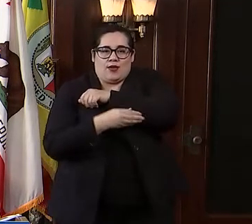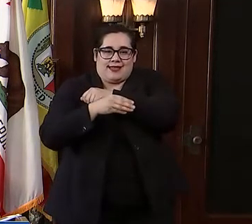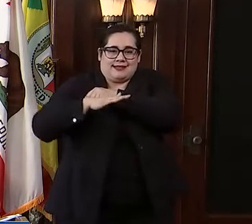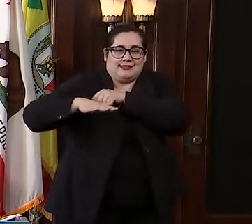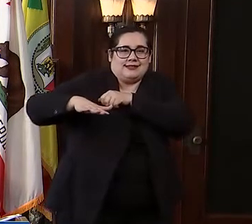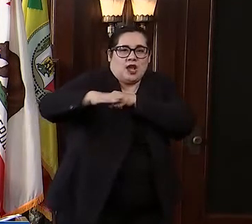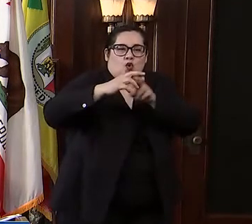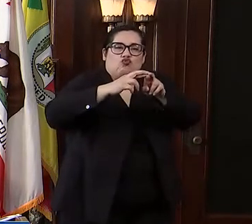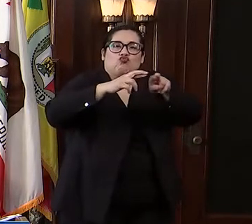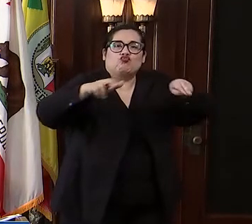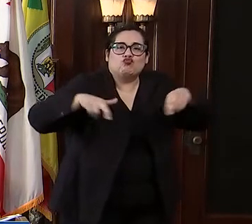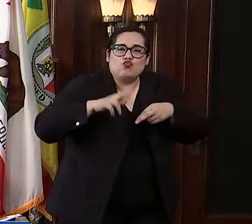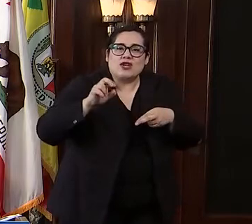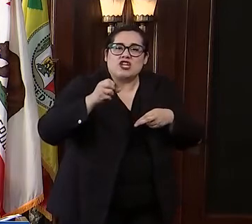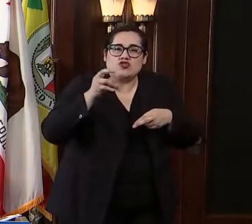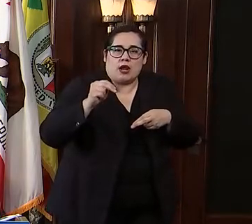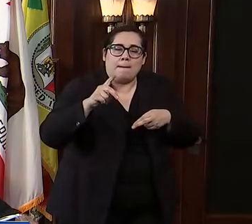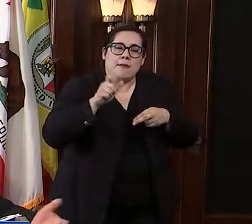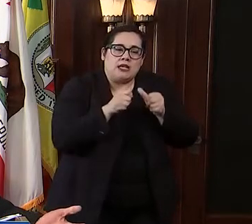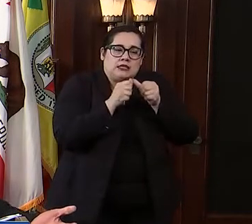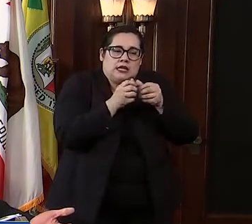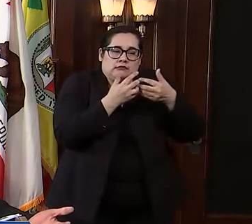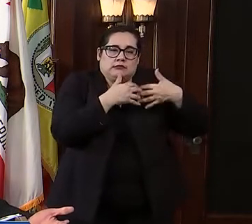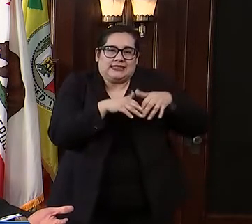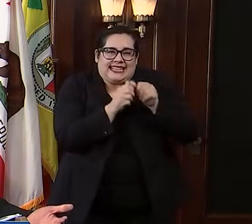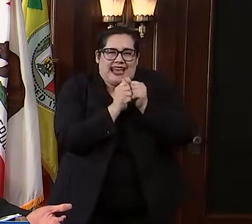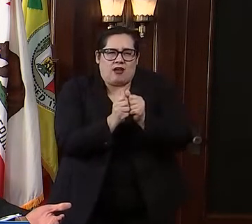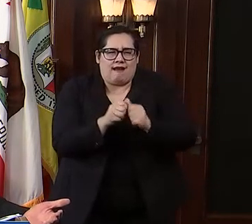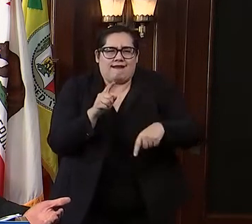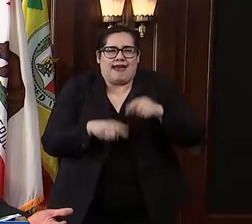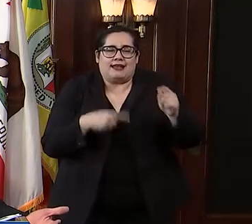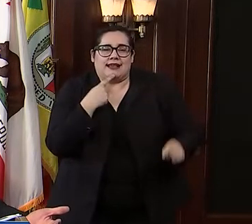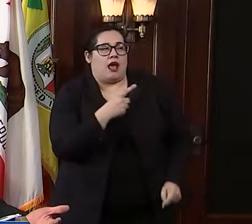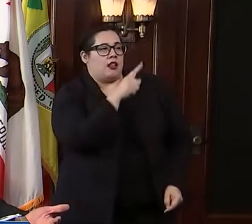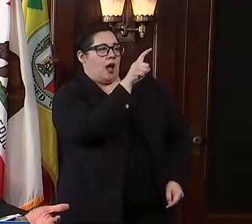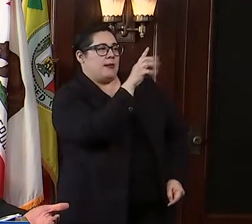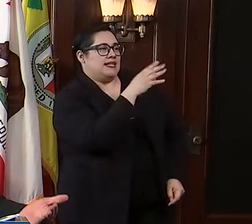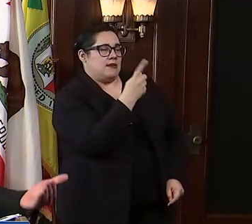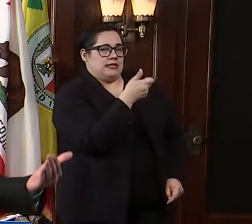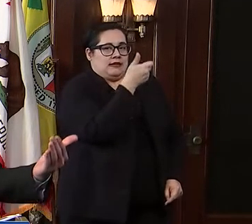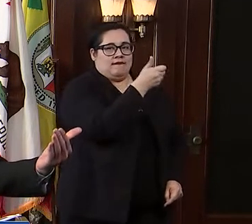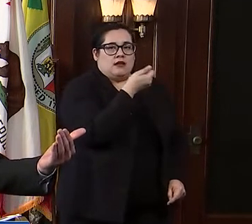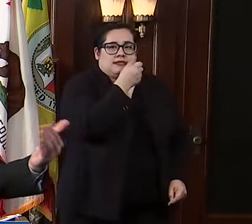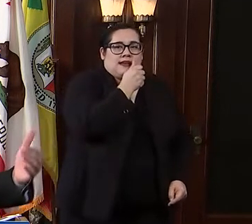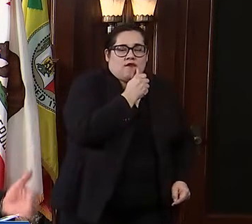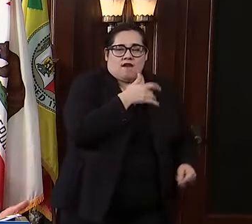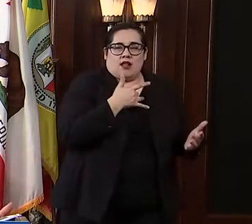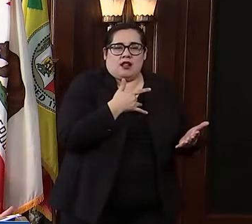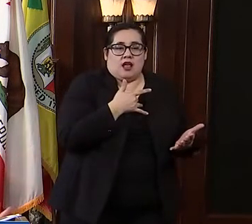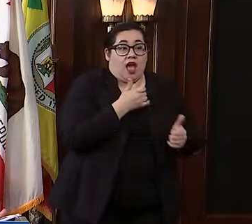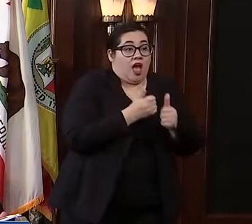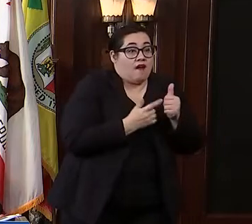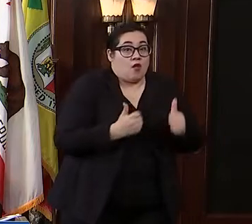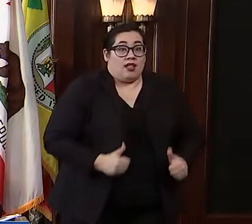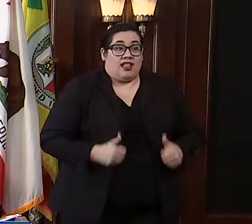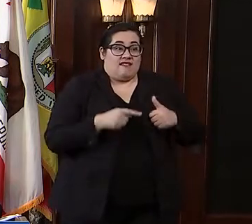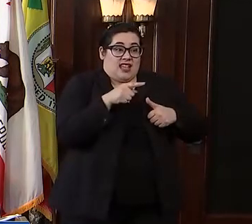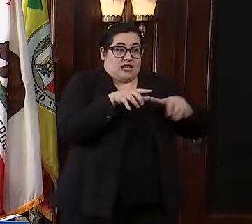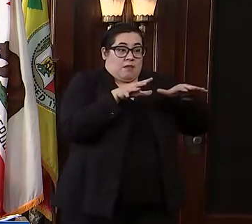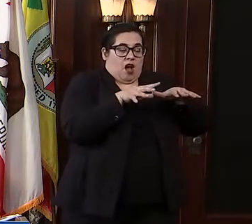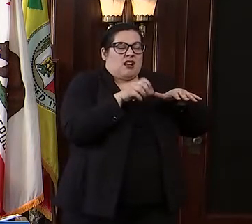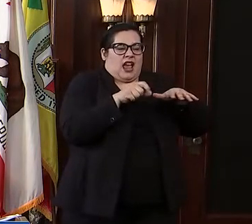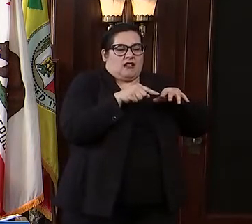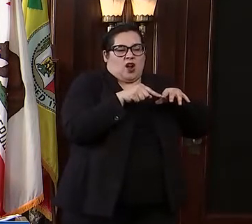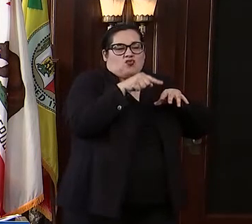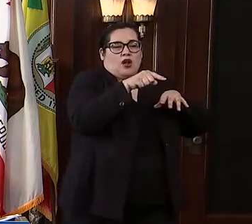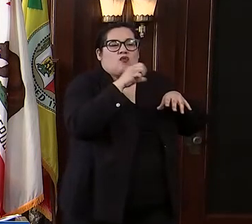Regions have to move together. How do you tell somebody in Long Beach who is suffering that everybody living on this block can go across the street